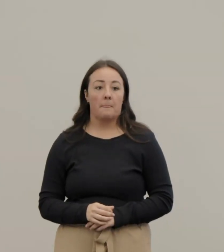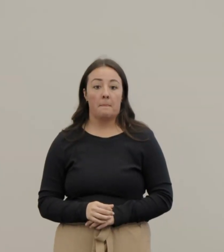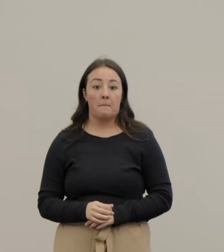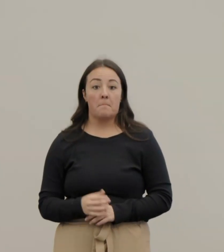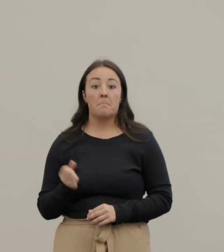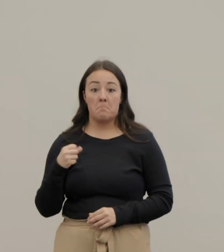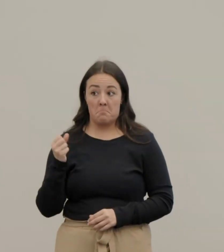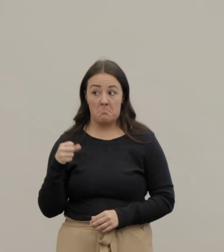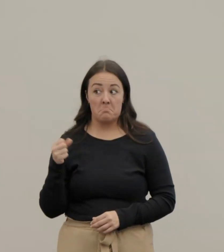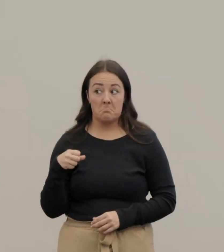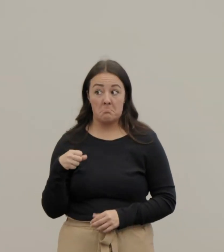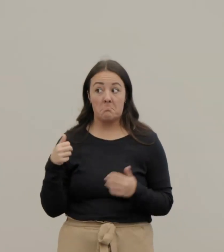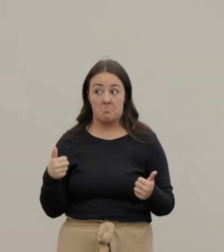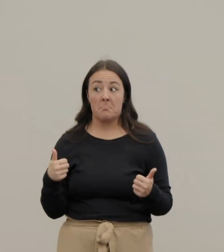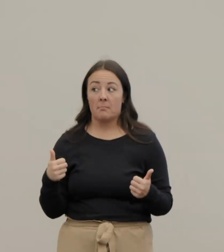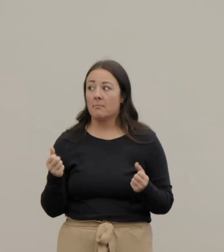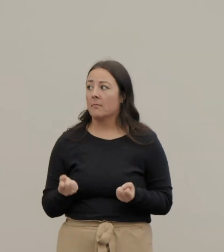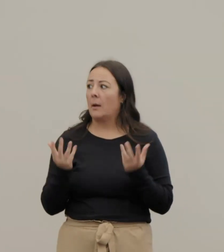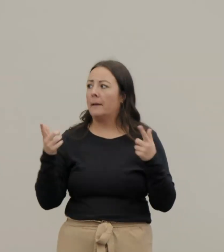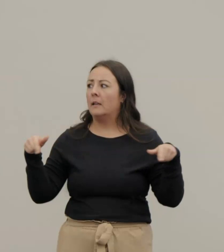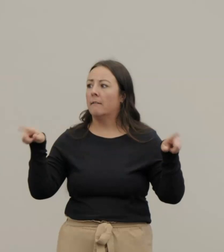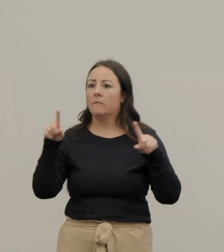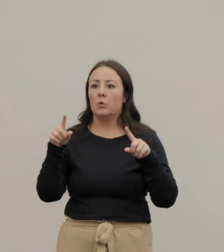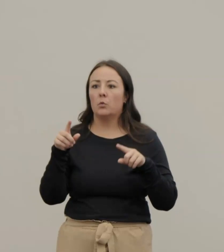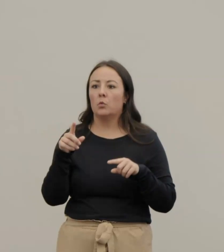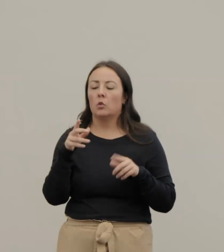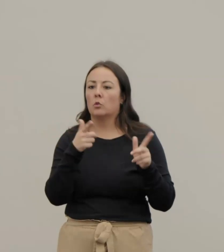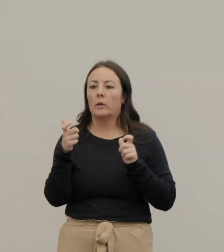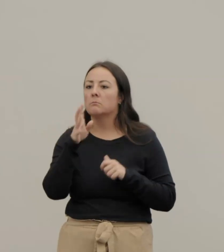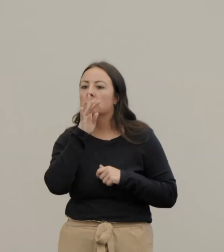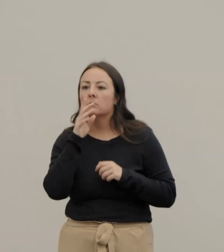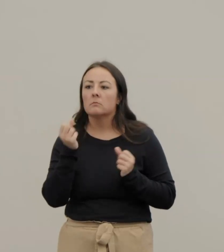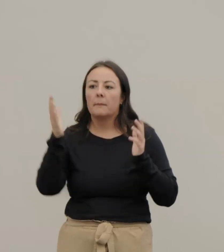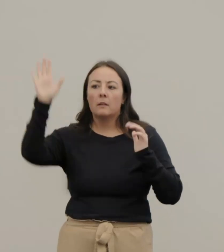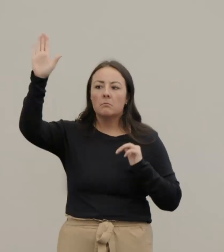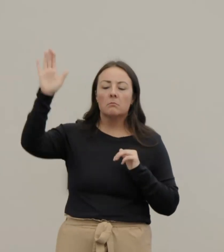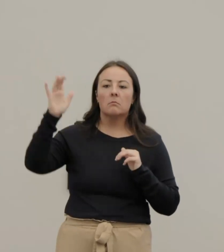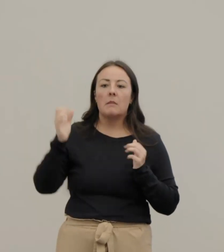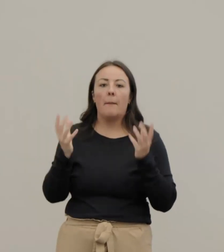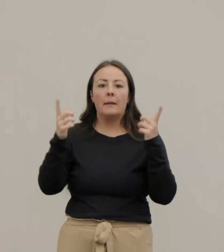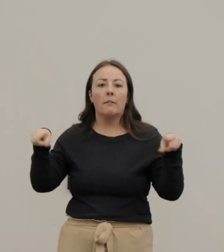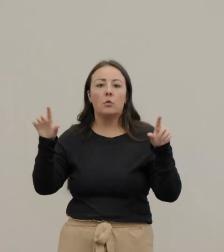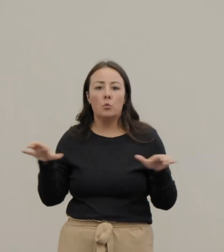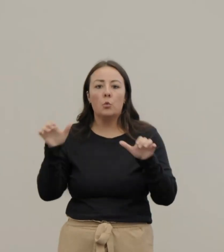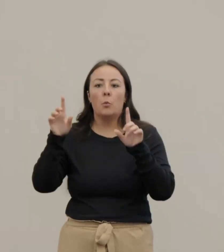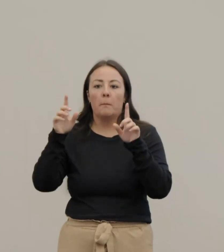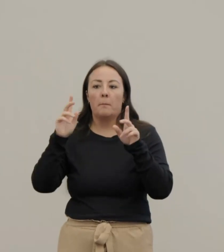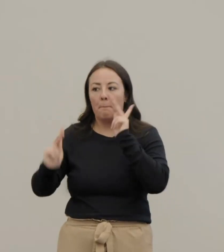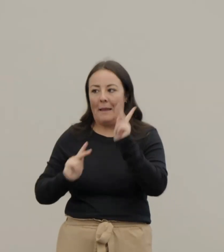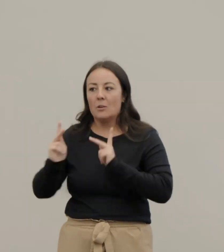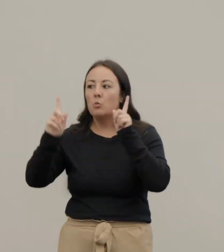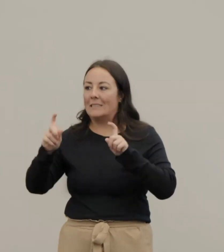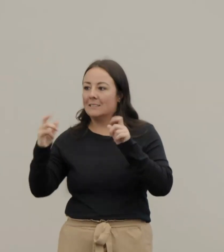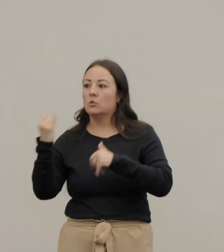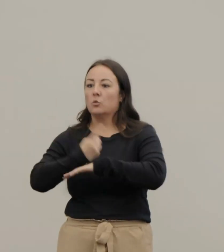Yes? How many of, quick show of hands or verbalization, how many of you do any sort of manual testing today? I see some